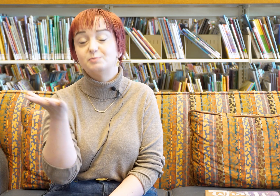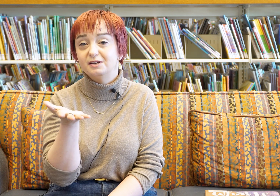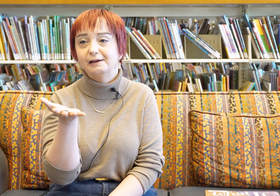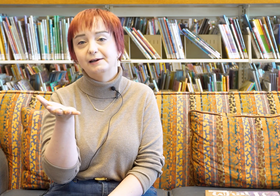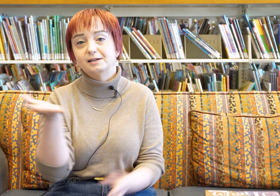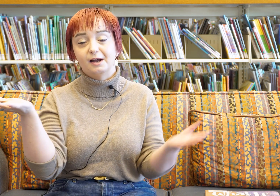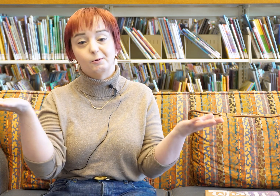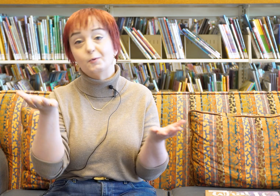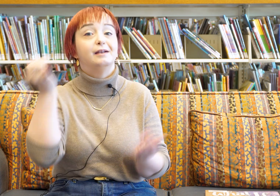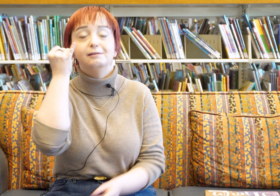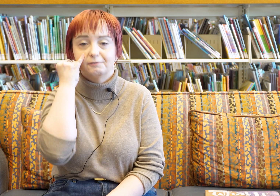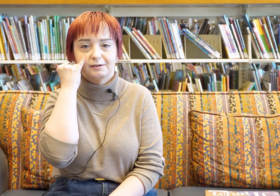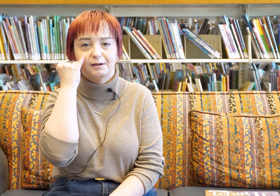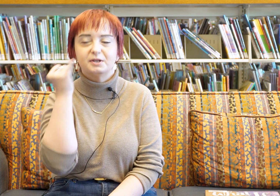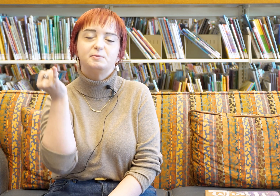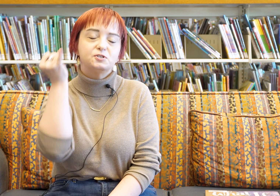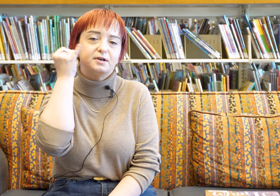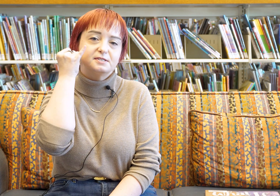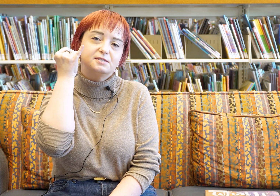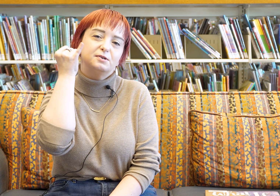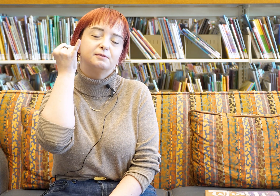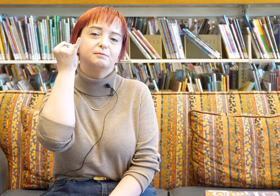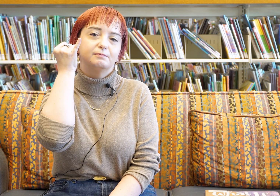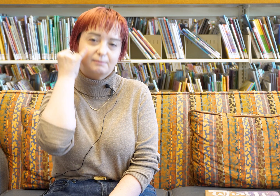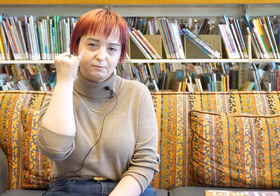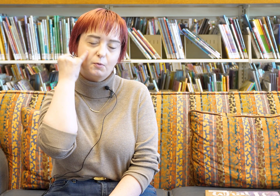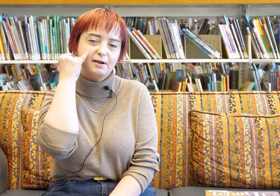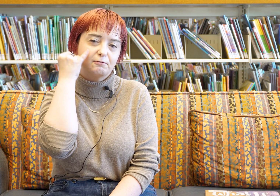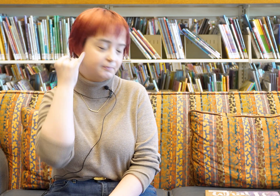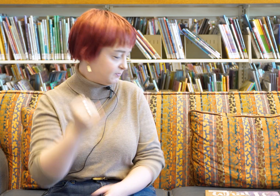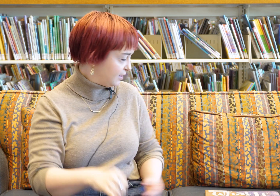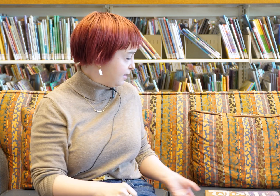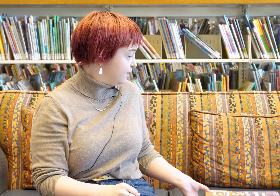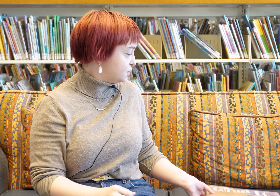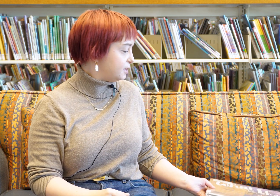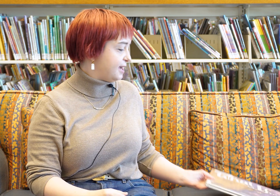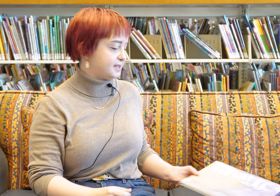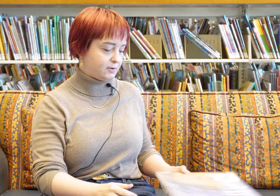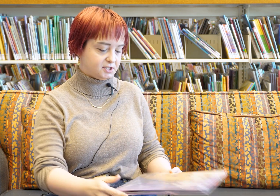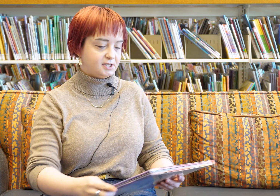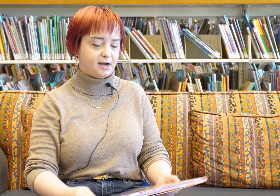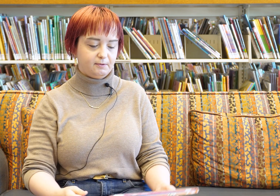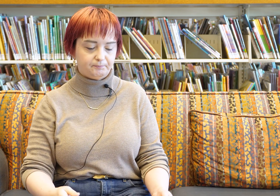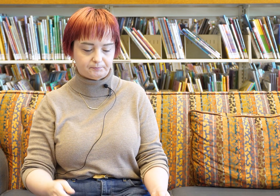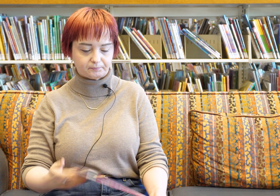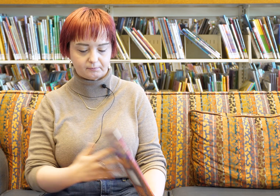be what if, but it's been shortened to what if. So we're going to ask that question today.